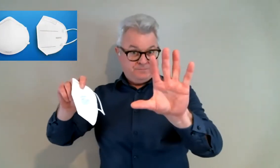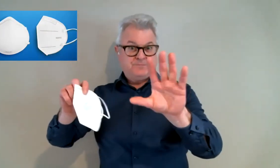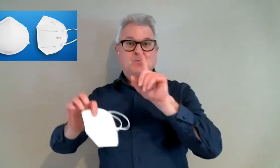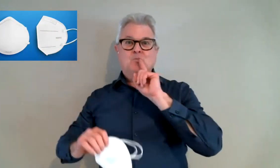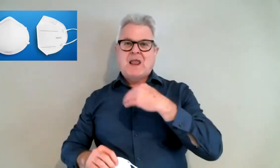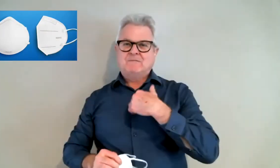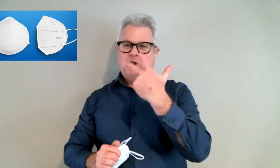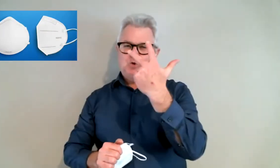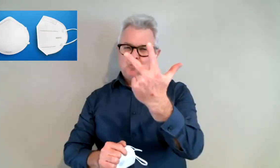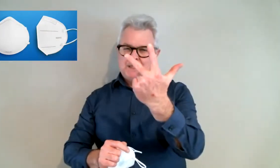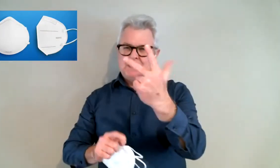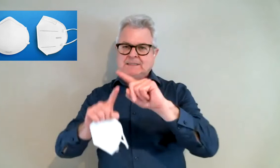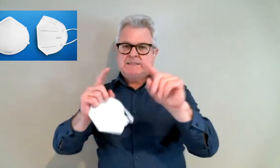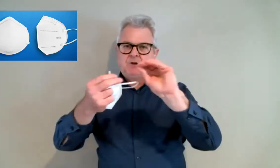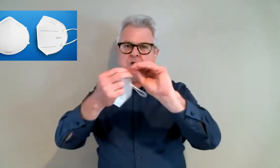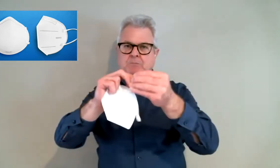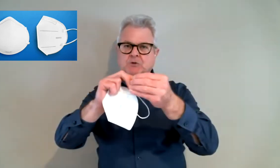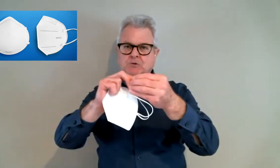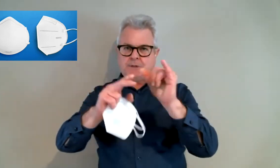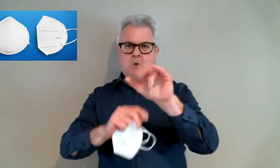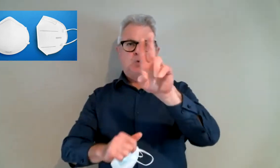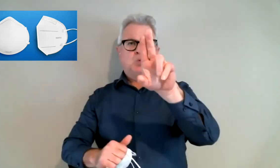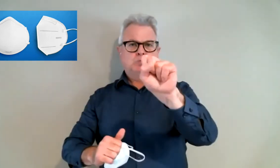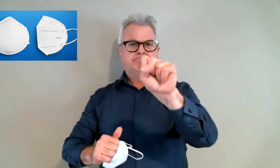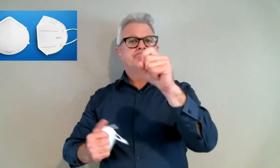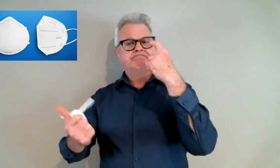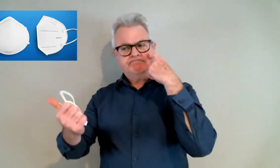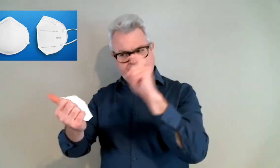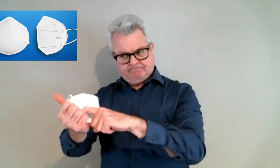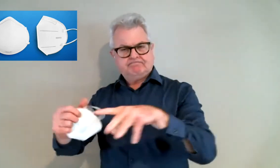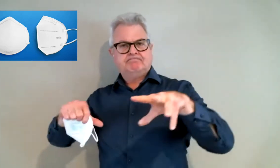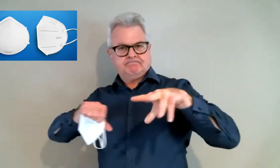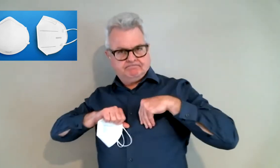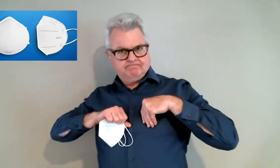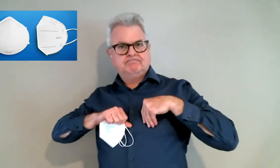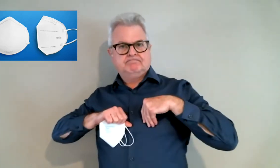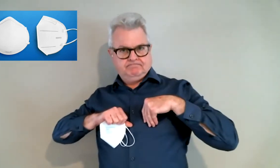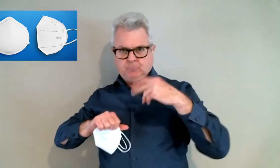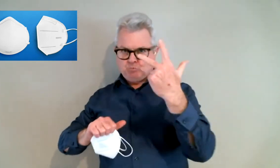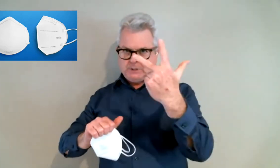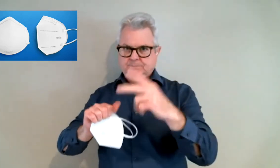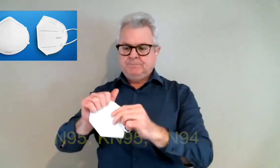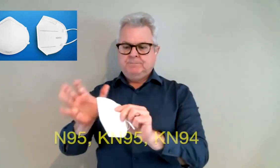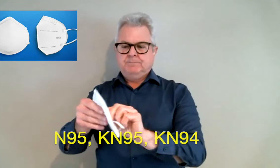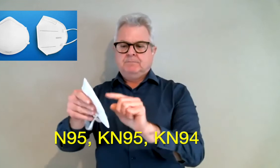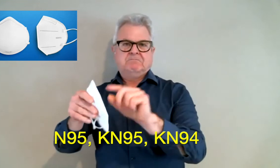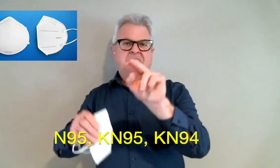Now, about the N95, there are 3 types of numbers that you need to be mindful of that are made in the United States and that are